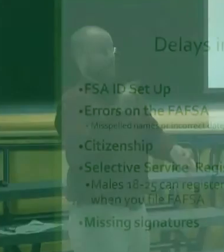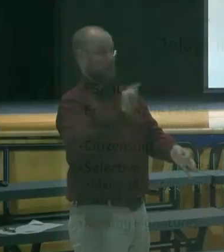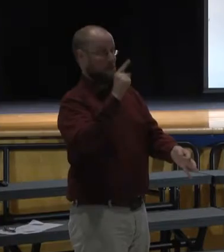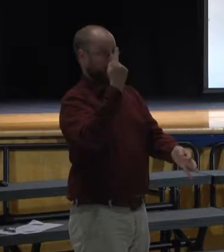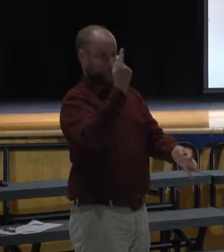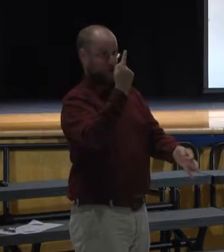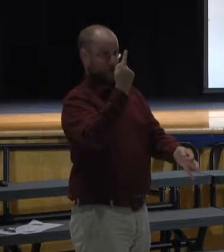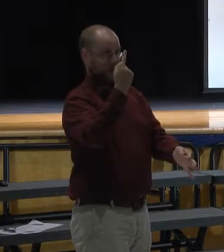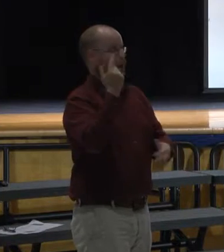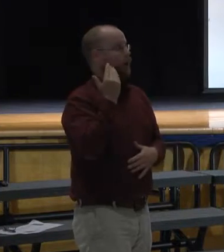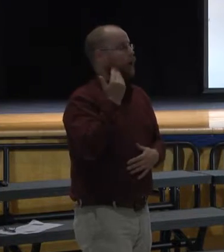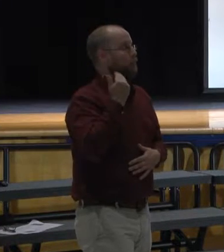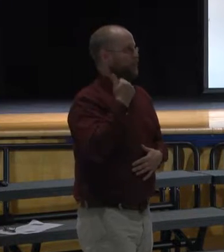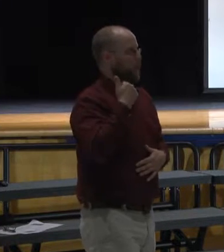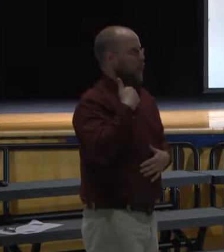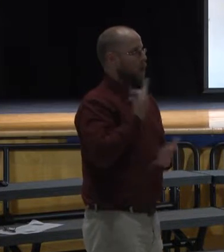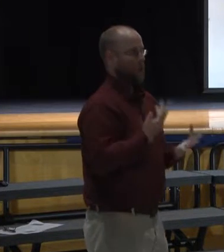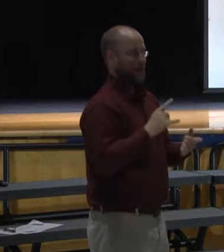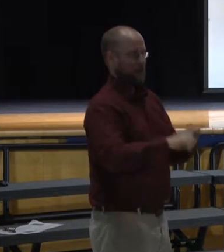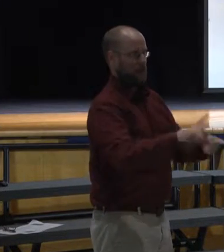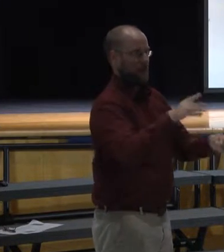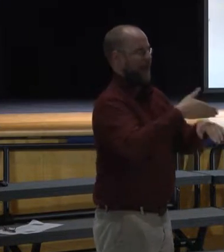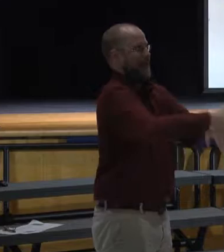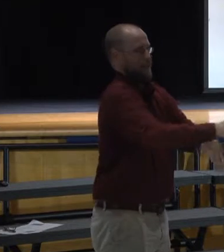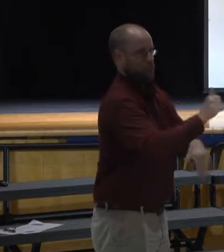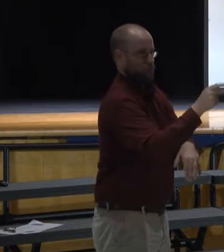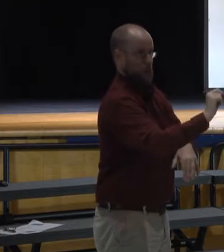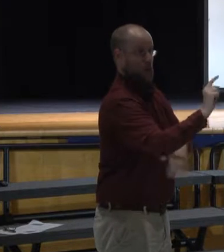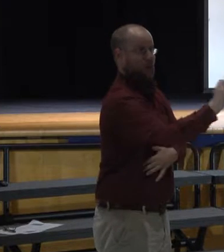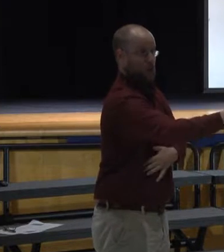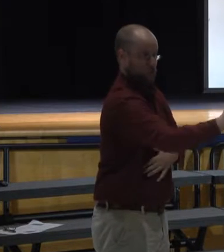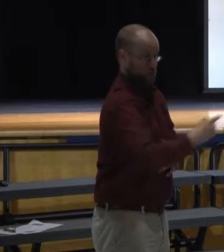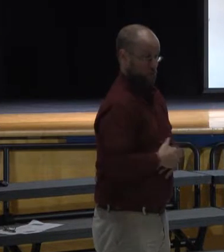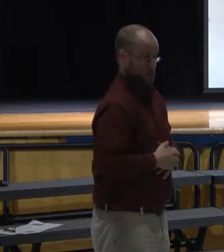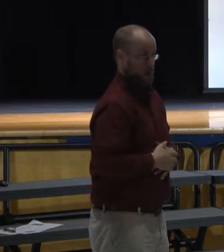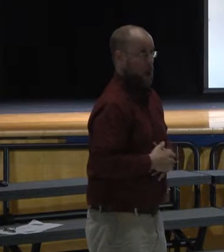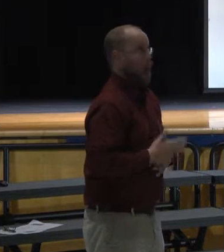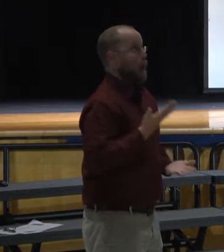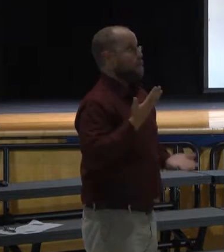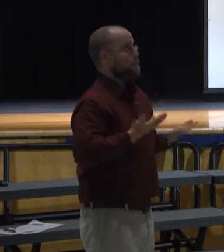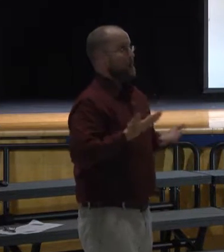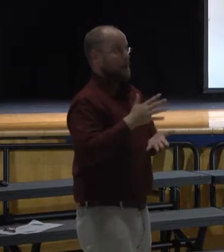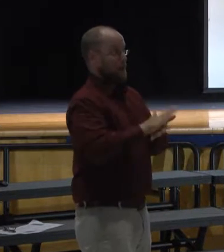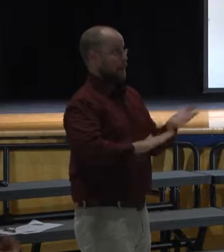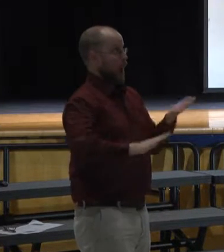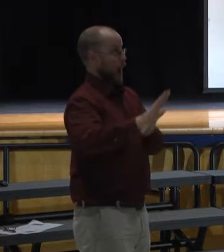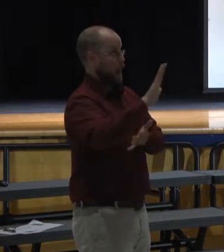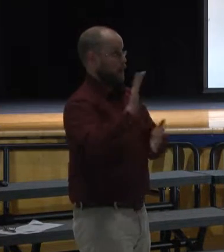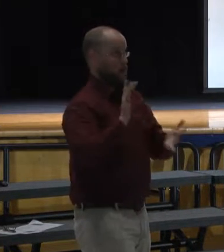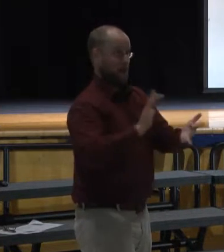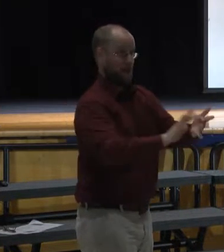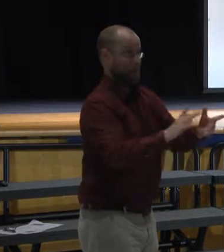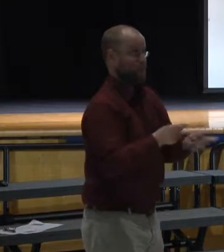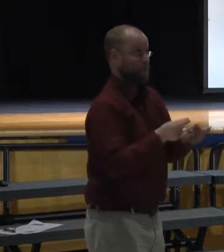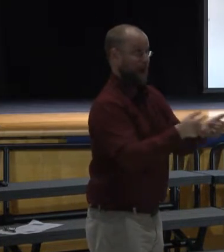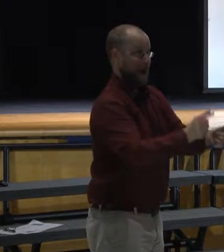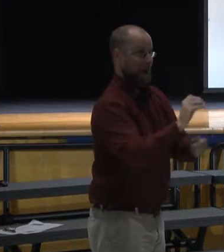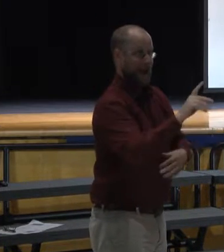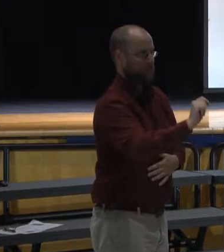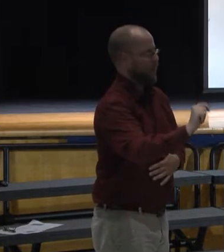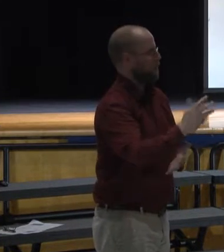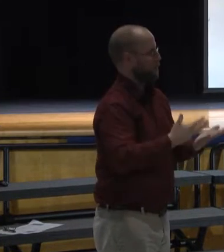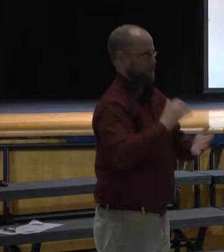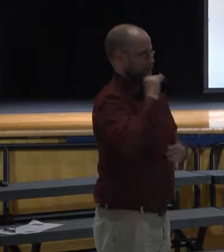the past we said file after January 1st, the school might not follow up with you immediately in October, all